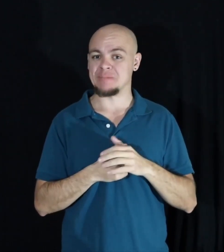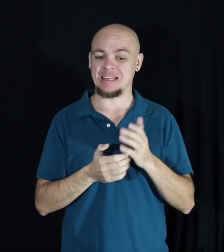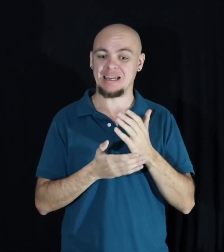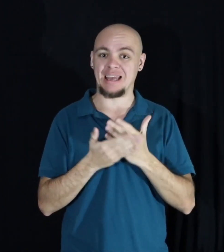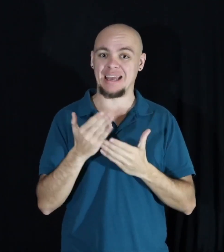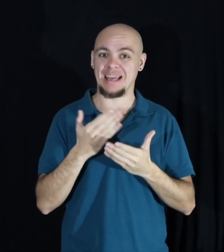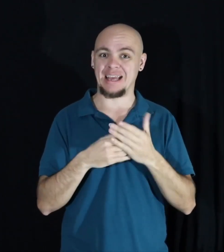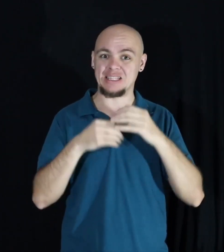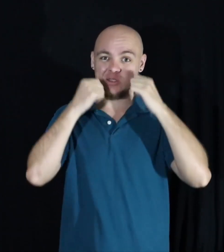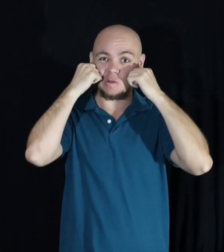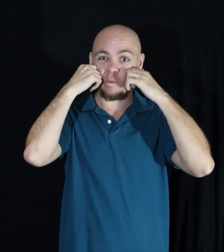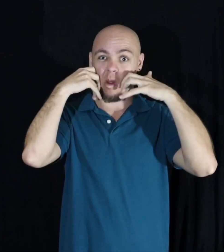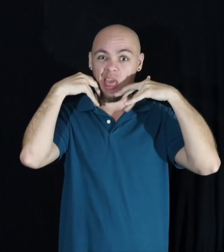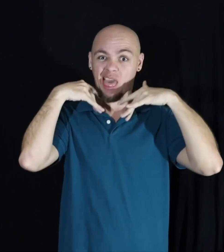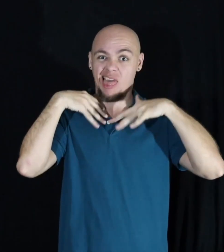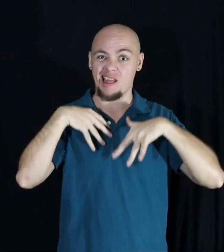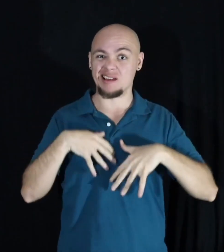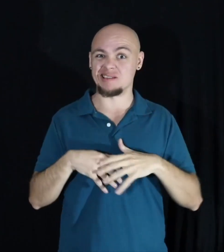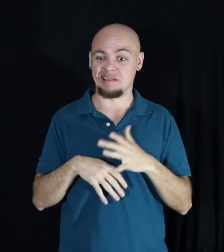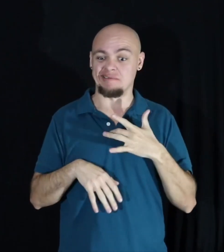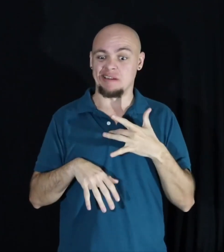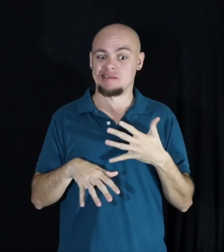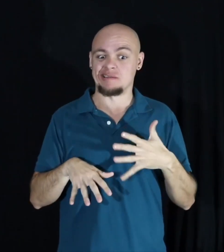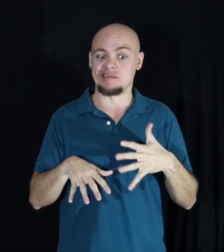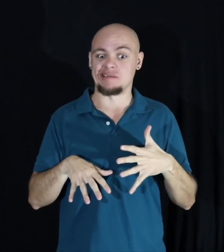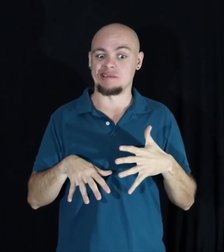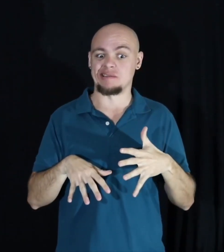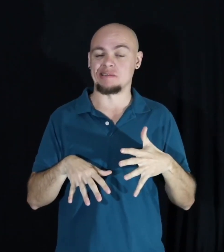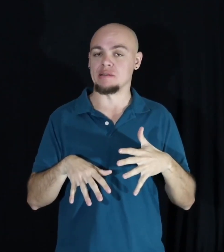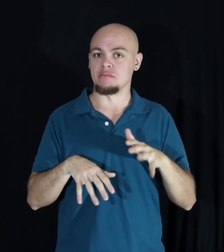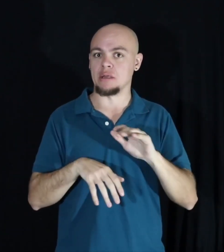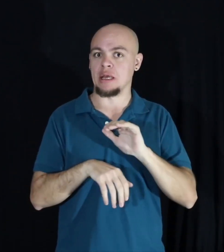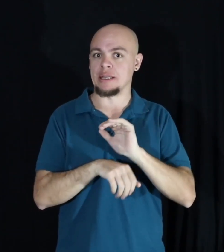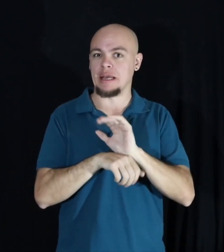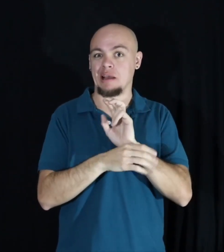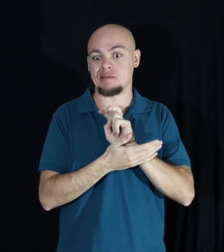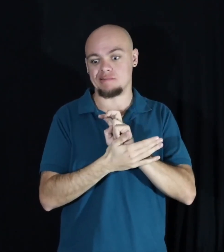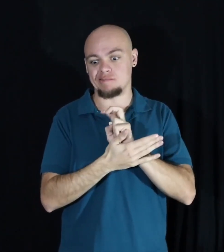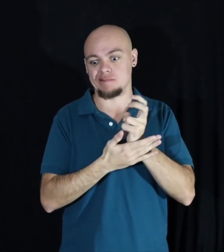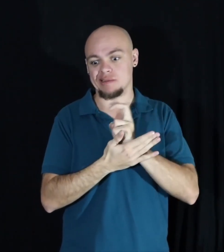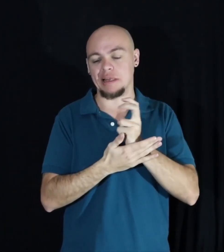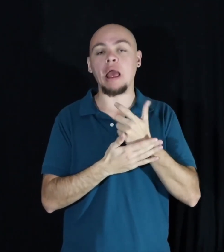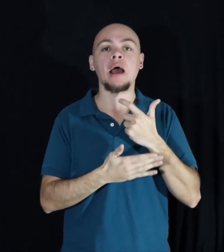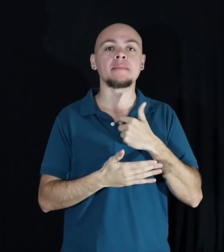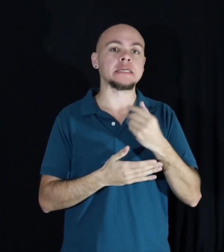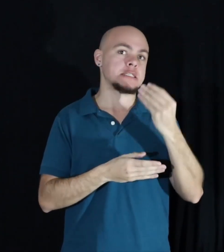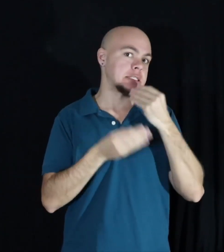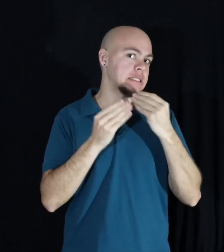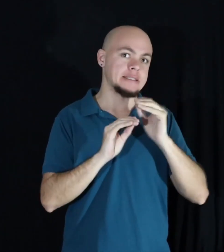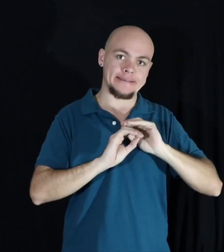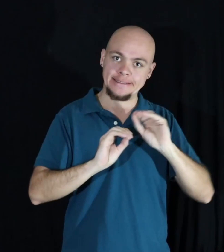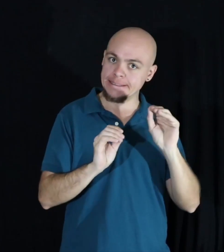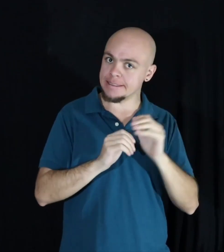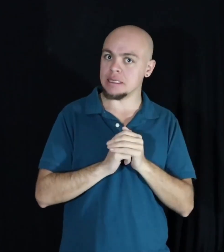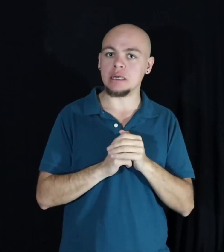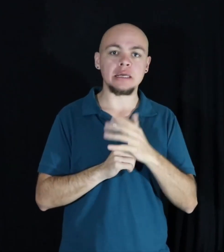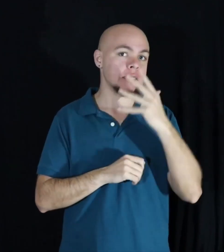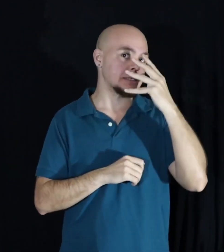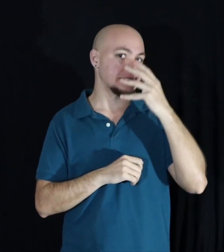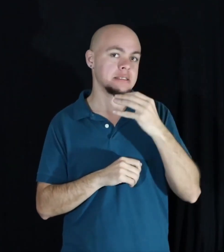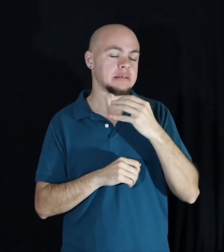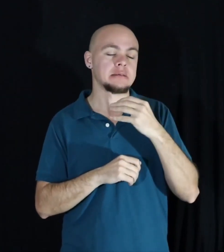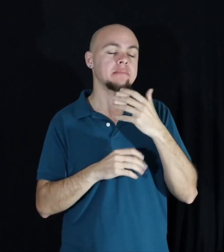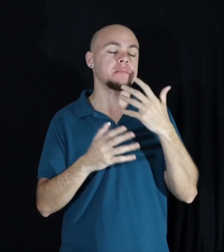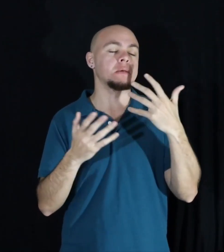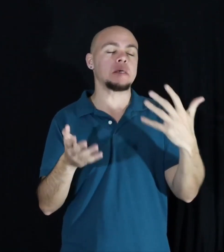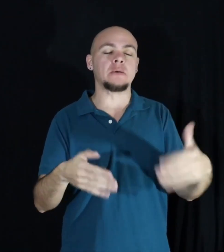palms. I've felt tingly. I've been up at night. I've not been eating. And I've not celebrated this